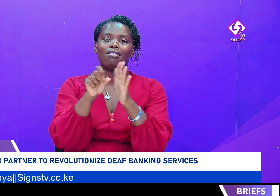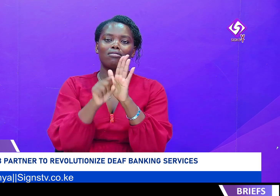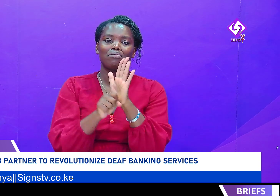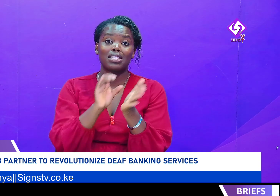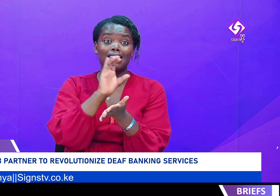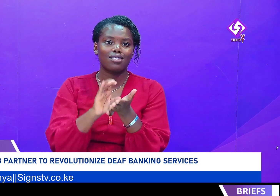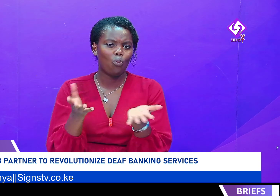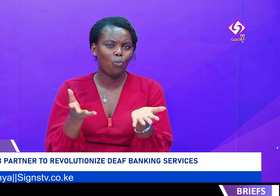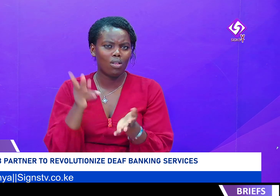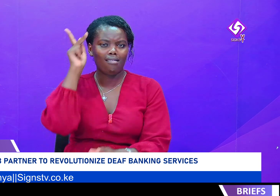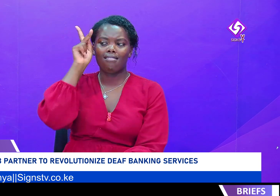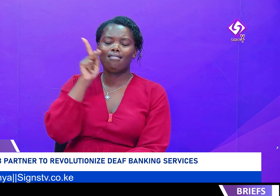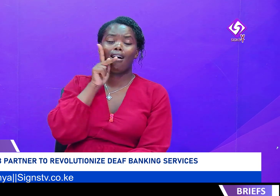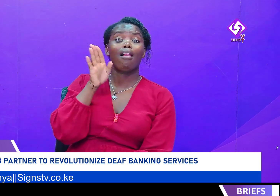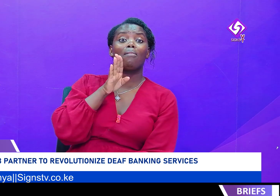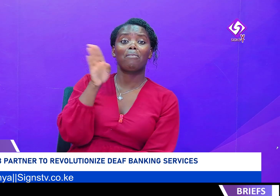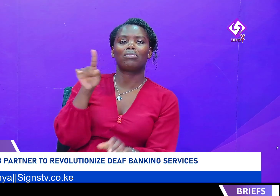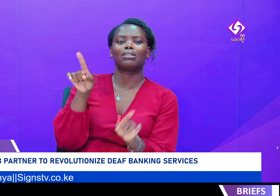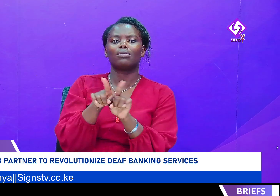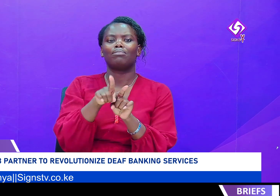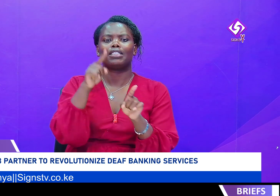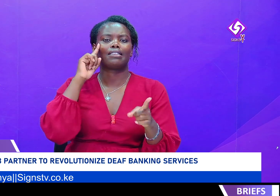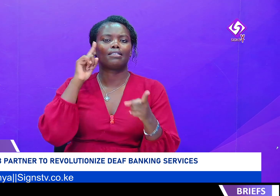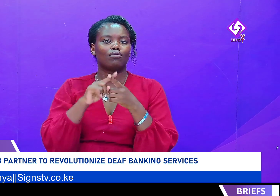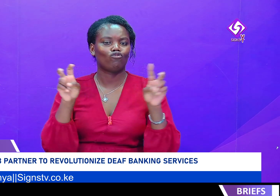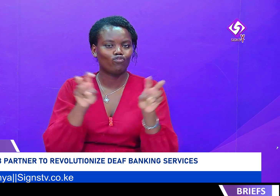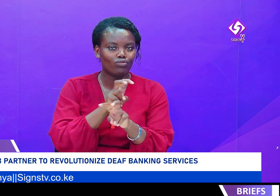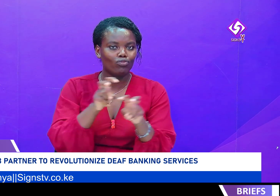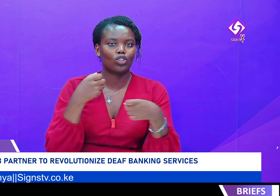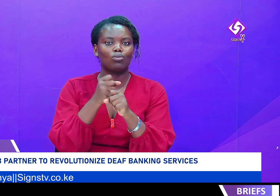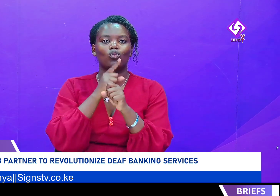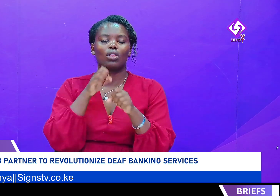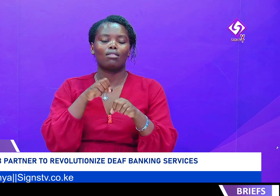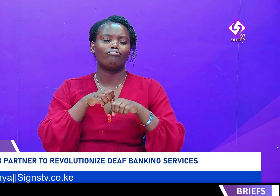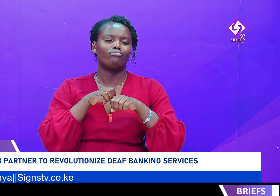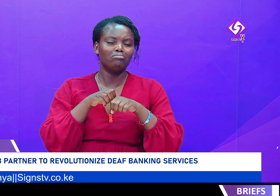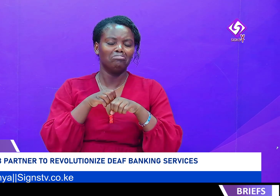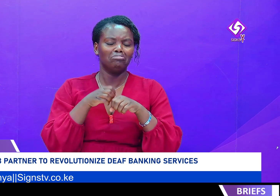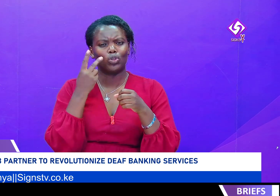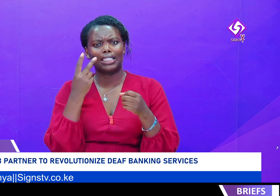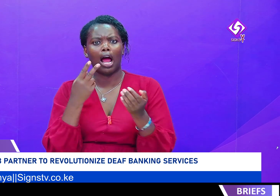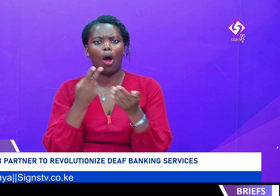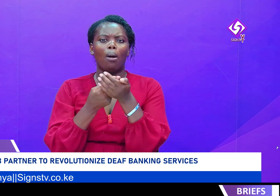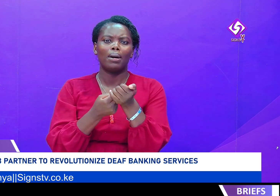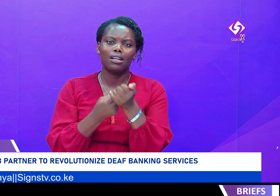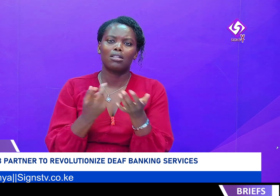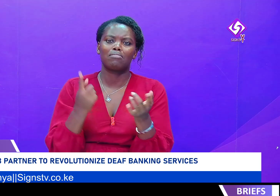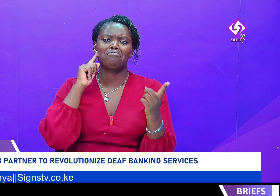in Karen, as they seek to explore a partnership aimed at advancing inclusive banking solution for the deaf community.